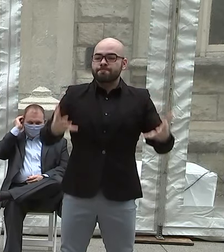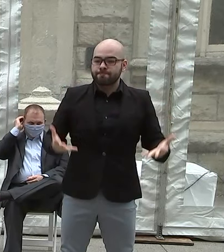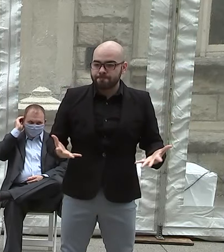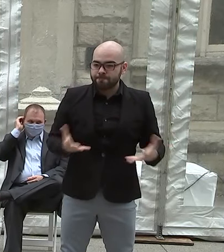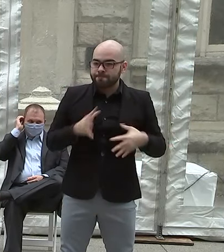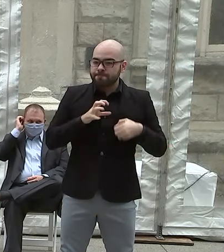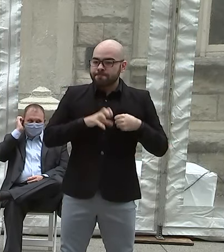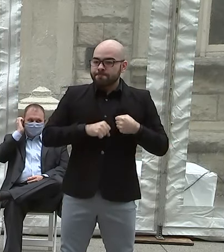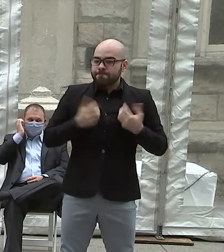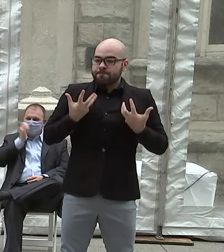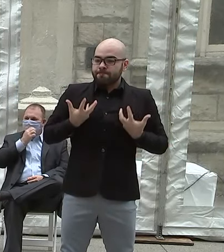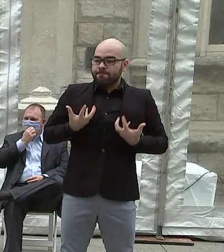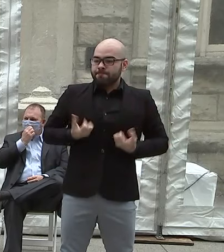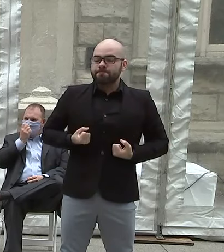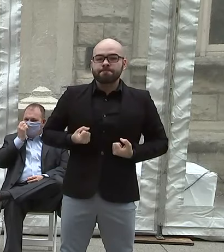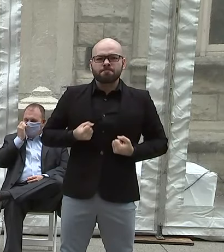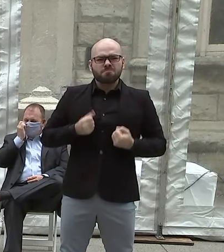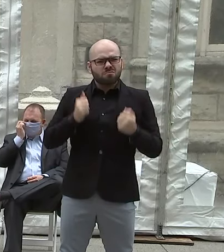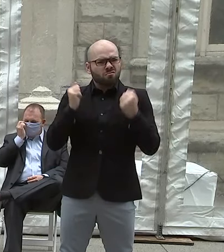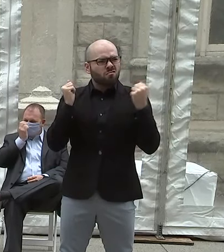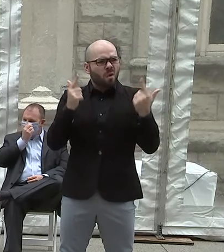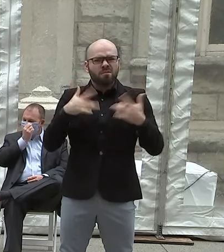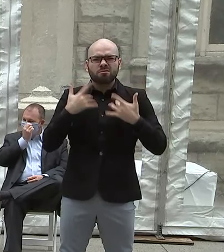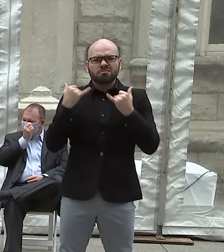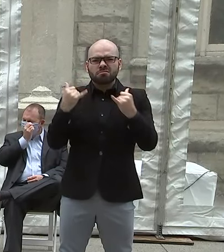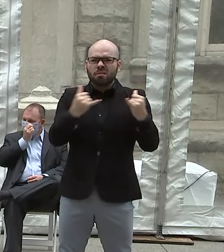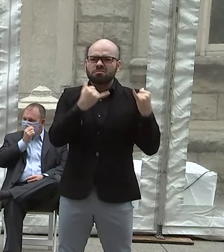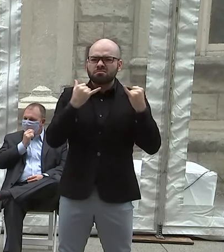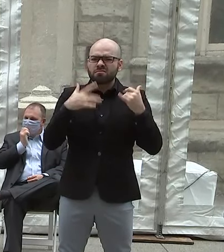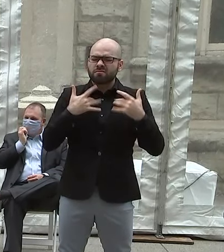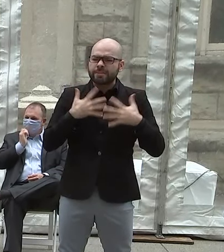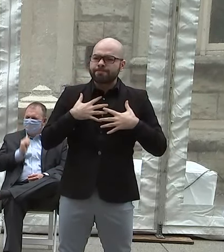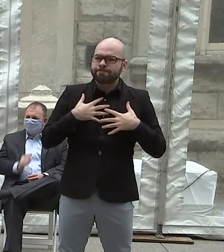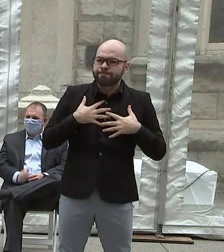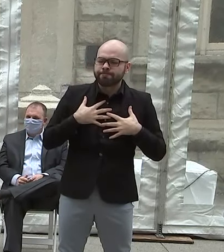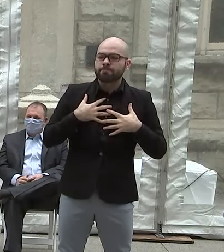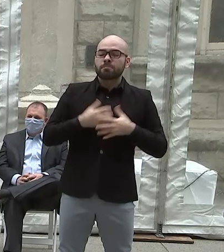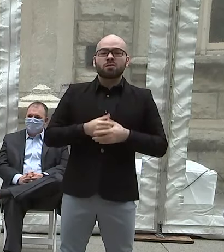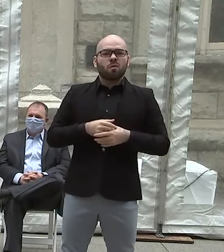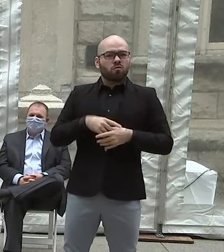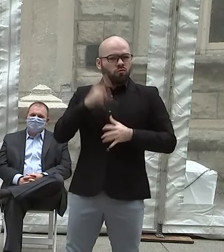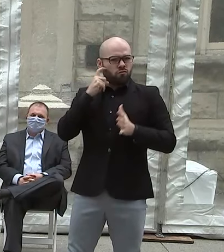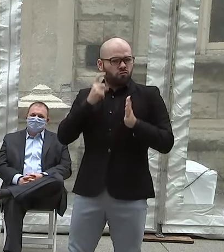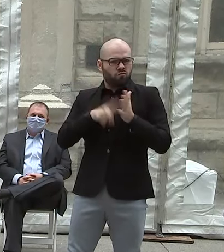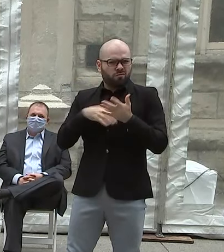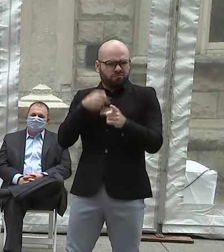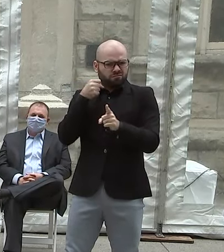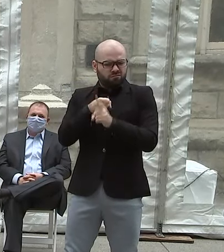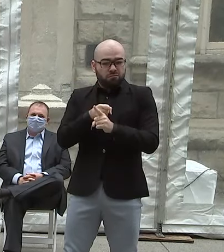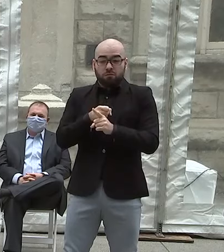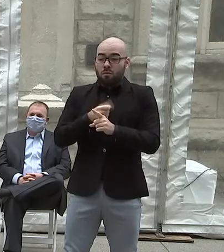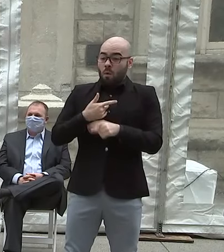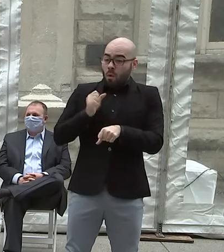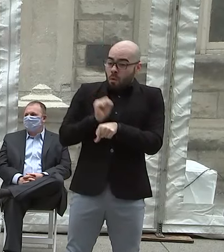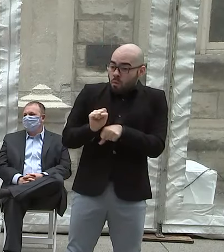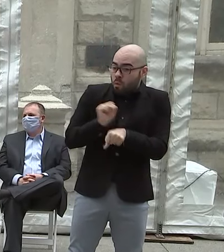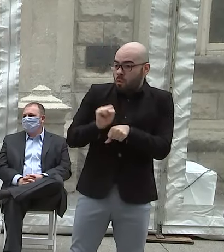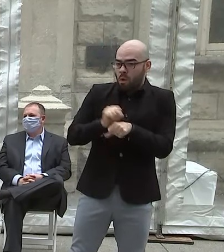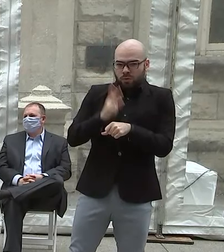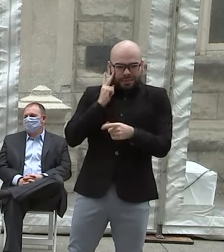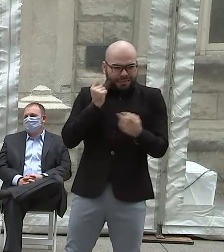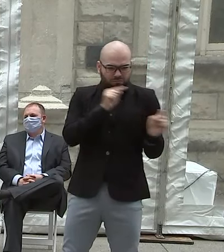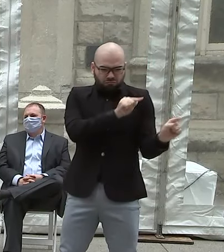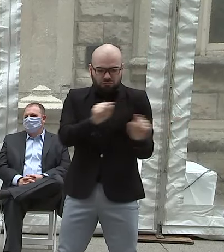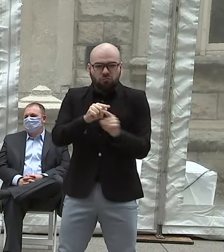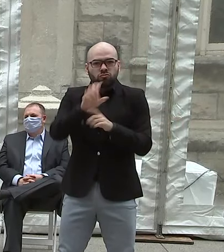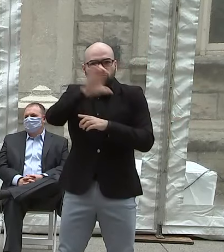communities, we are all feeling a tremendous sense of loss. We have seen firsthand through the significant increase in our work at NAMI Chicago and